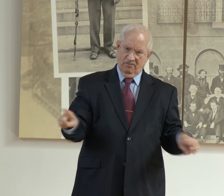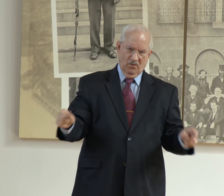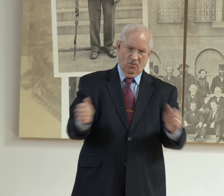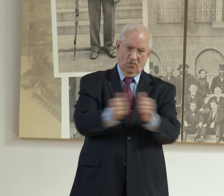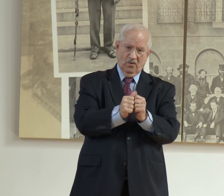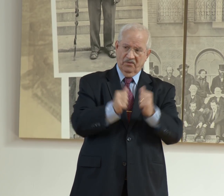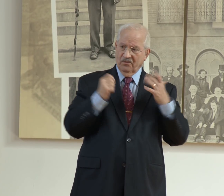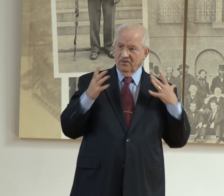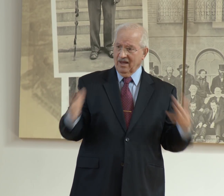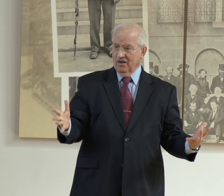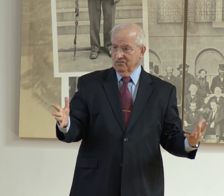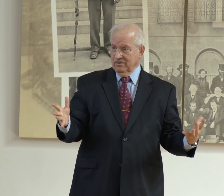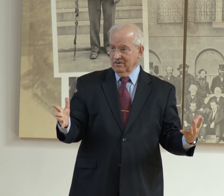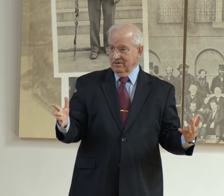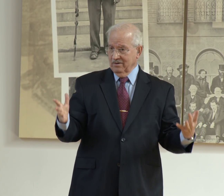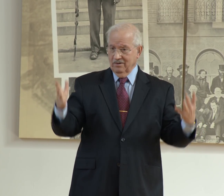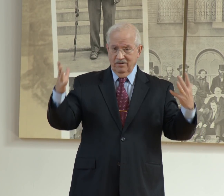NTD would never have happened